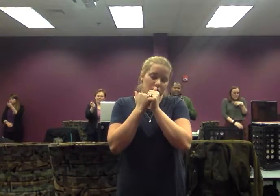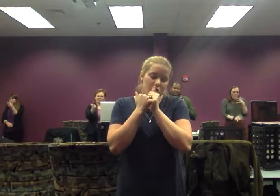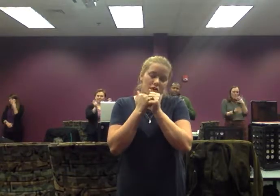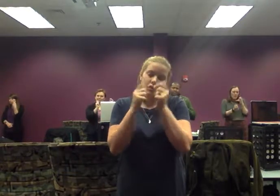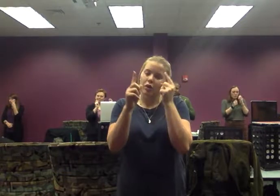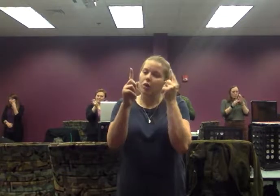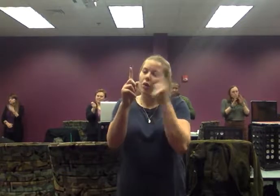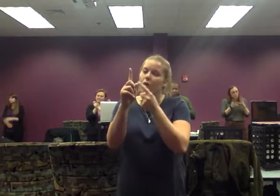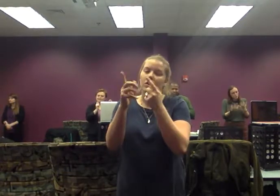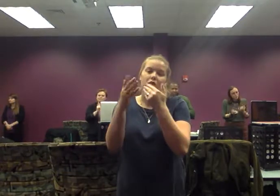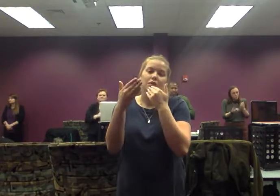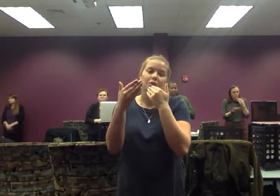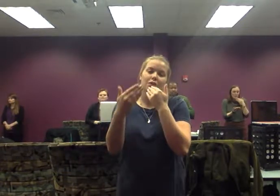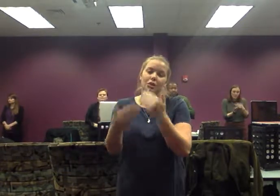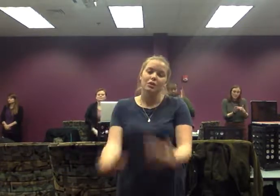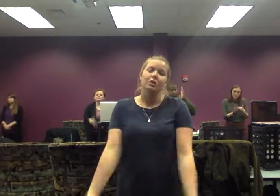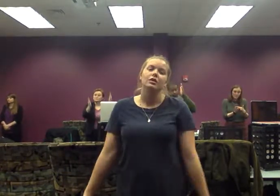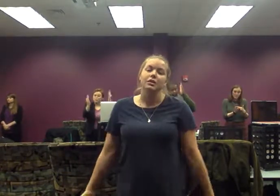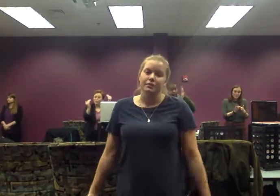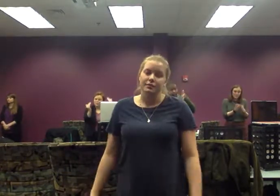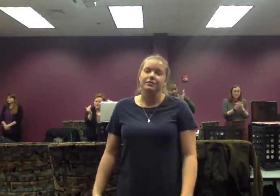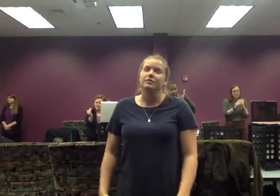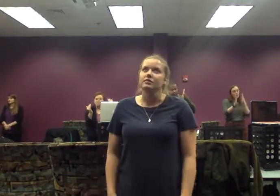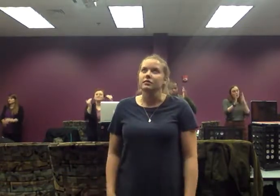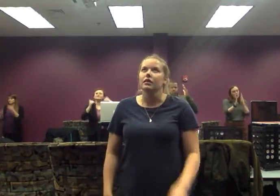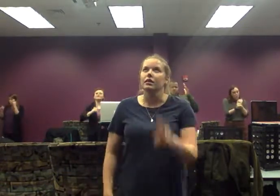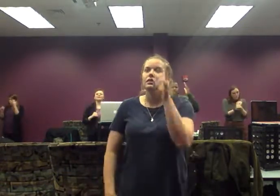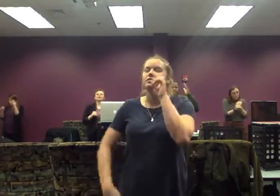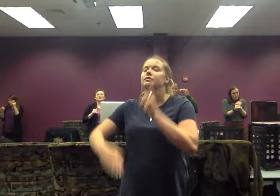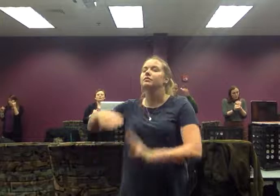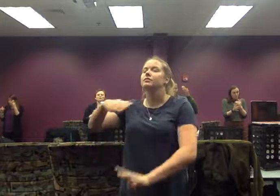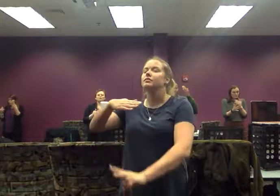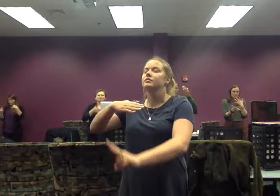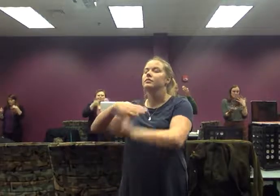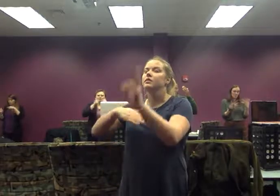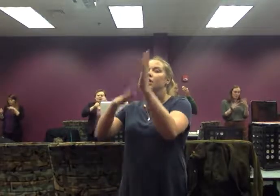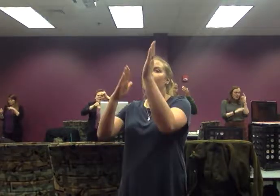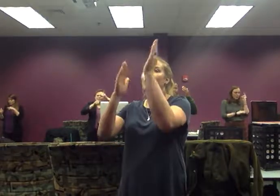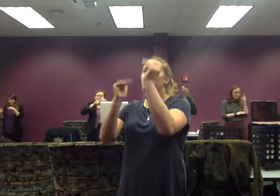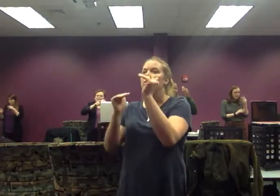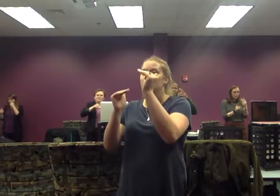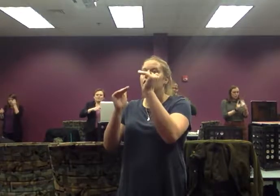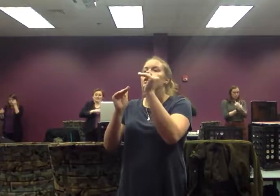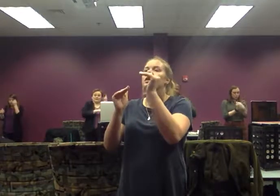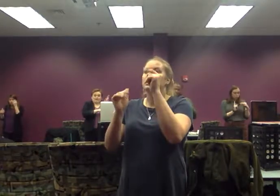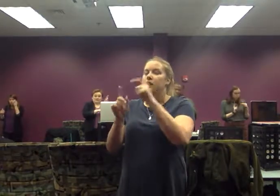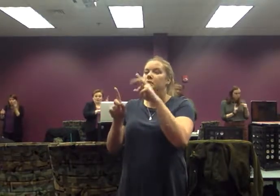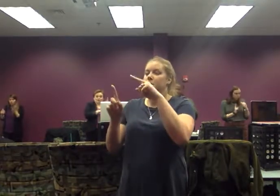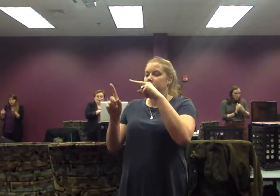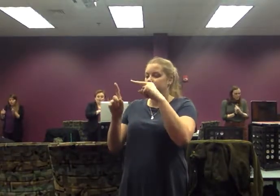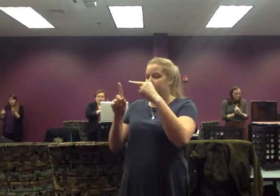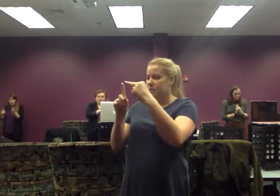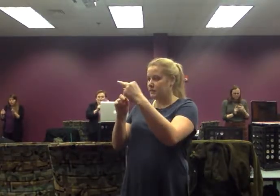The hope that we can put this in some kind of historic perspective that gives us an